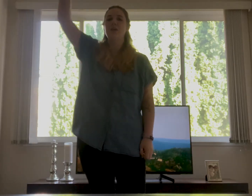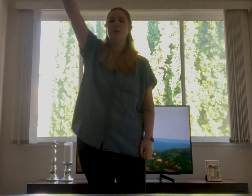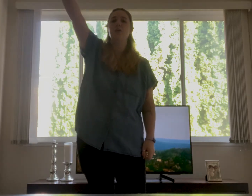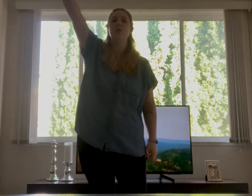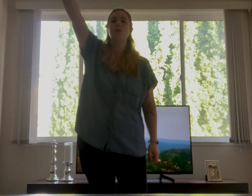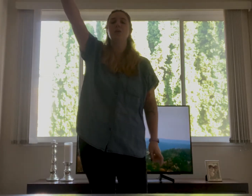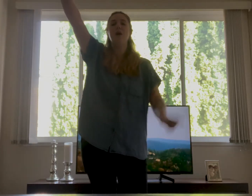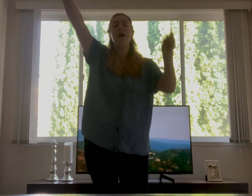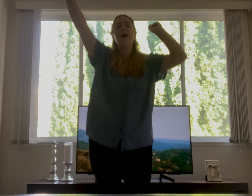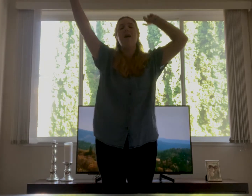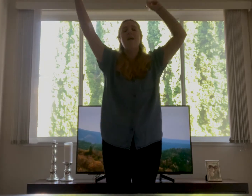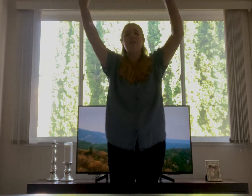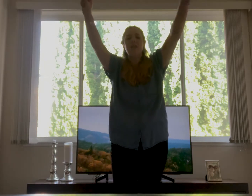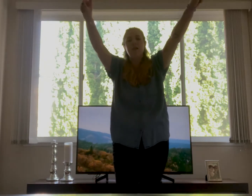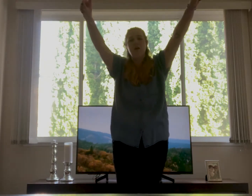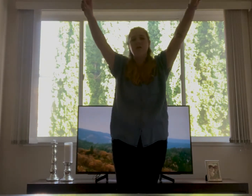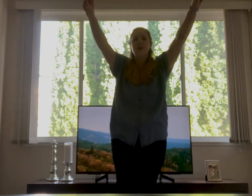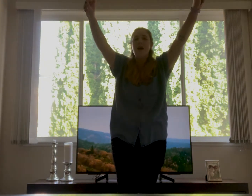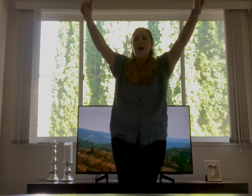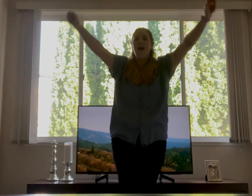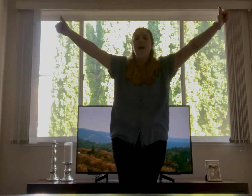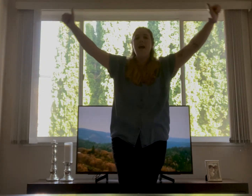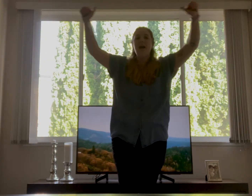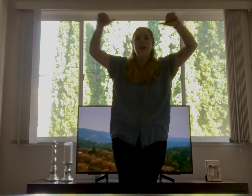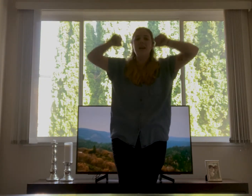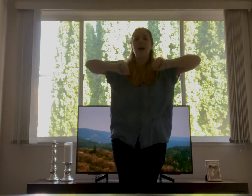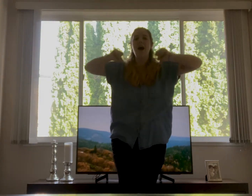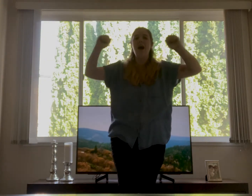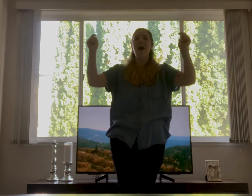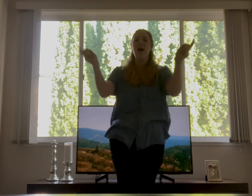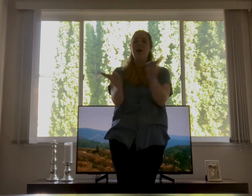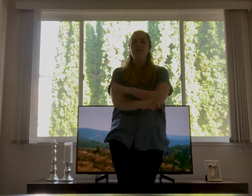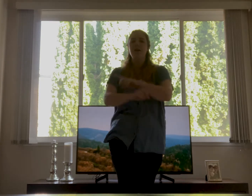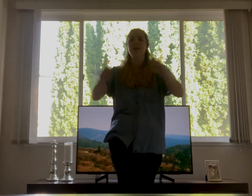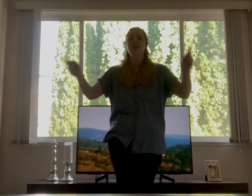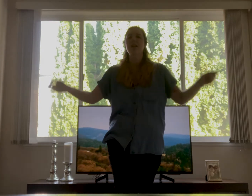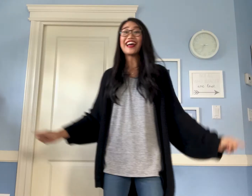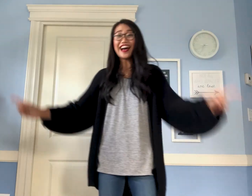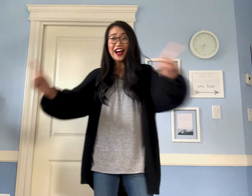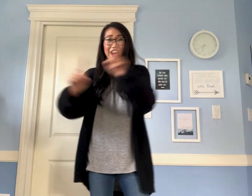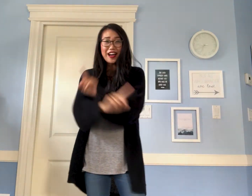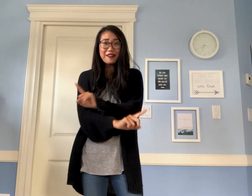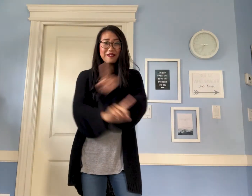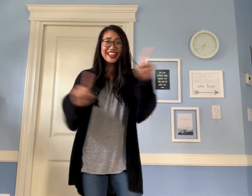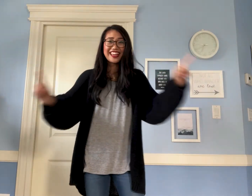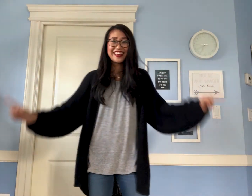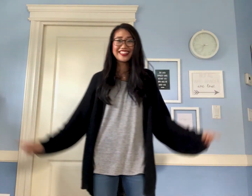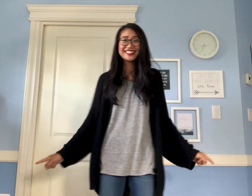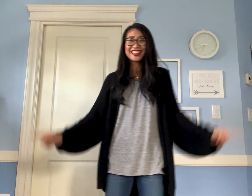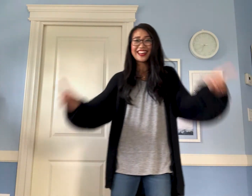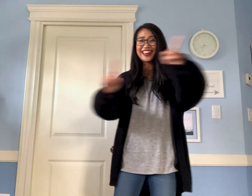you alone And I will put my not be shaken